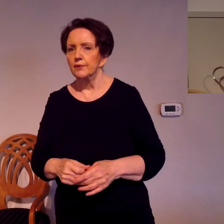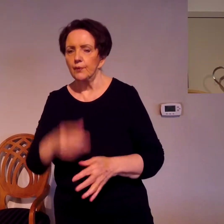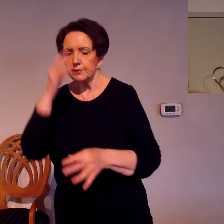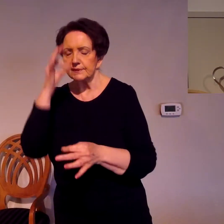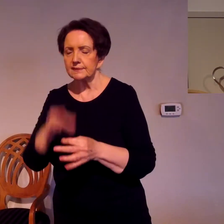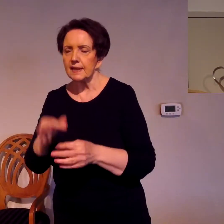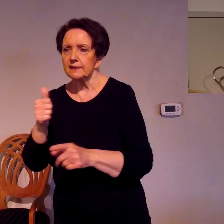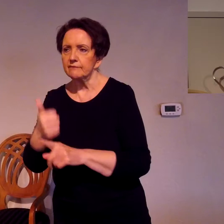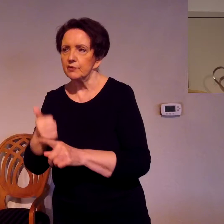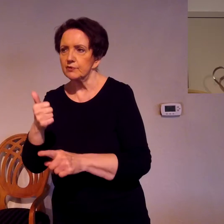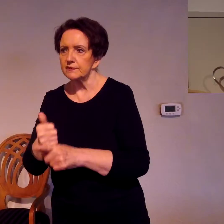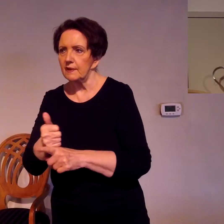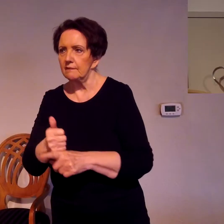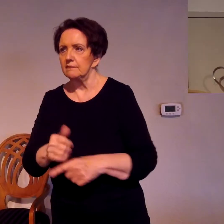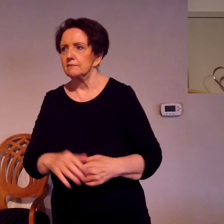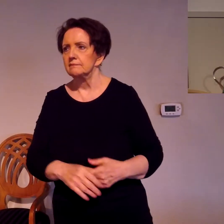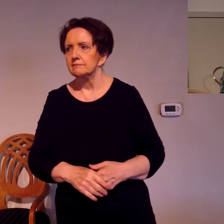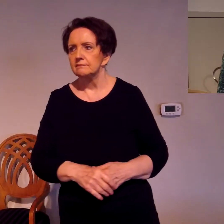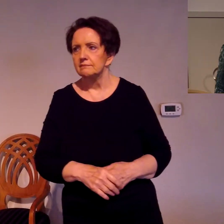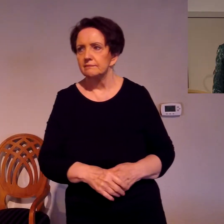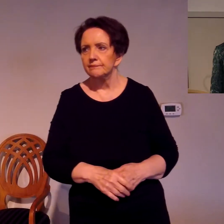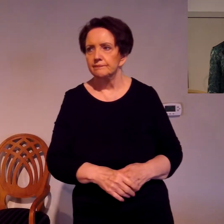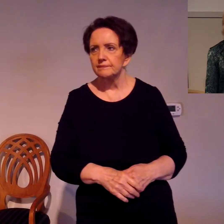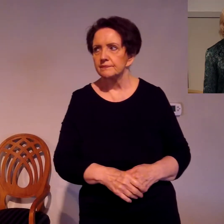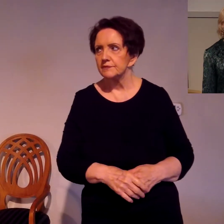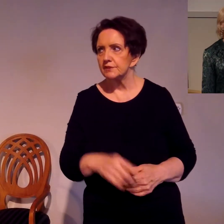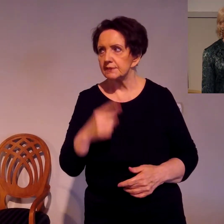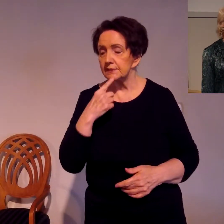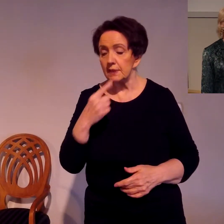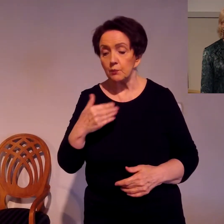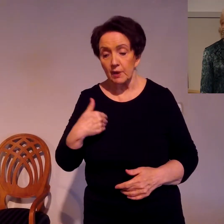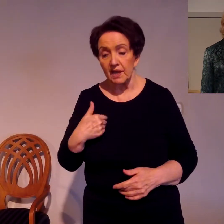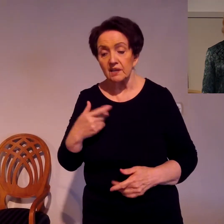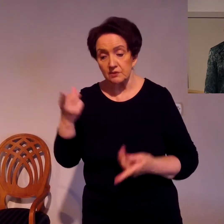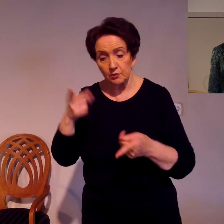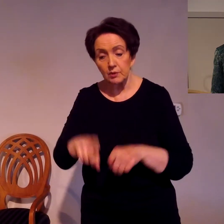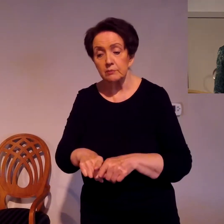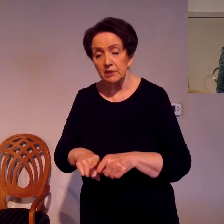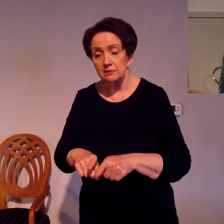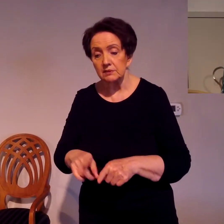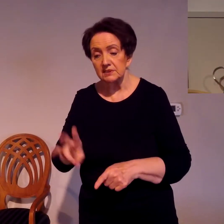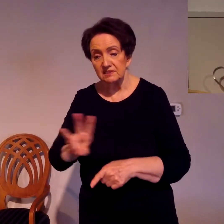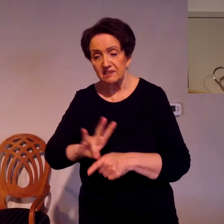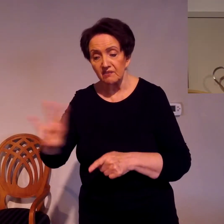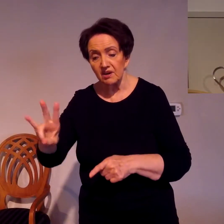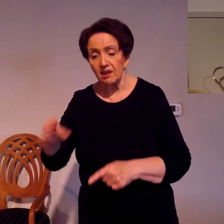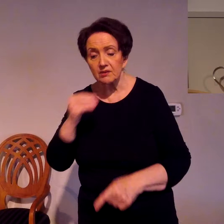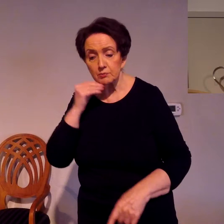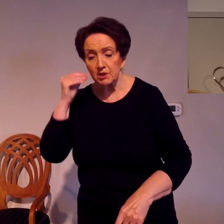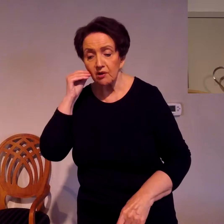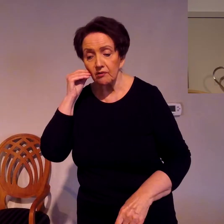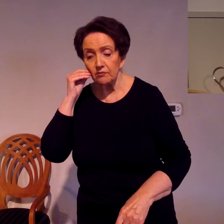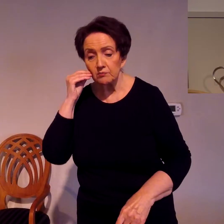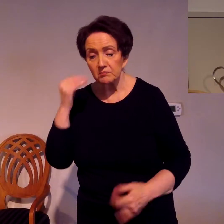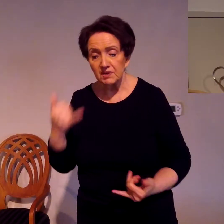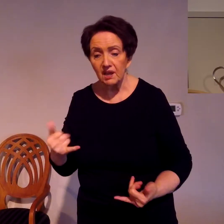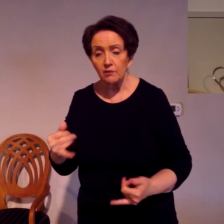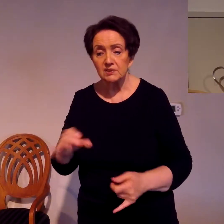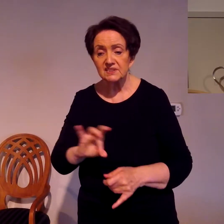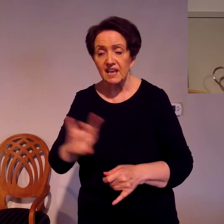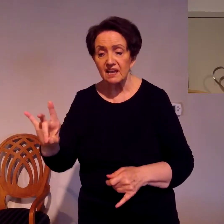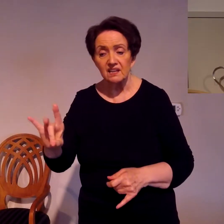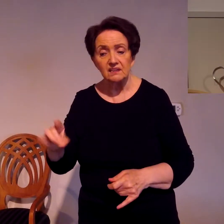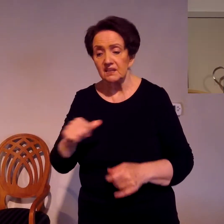you simply say, we had an agreement you would be home by 7, you came home at 8, and I didn't